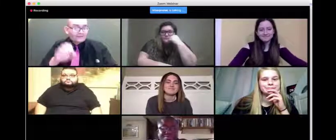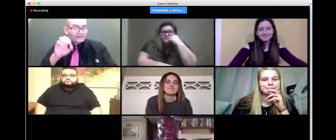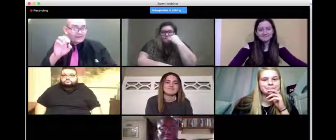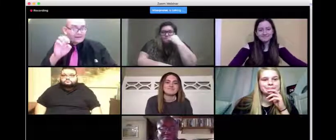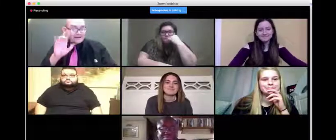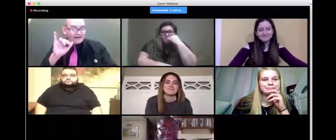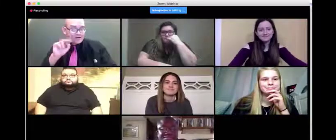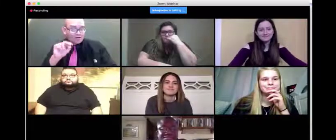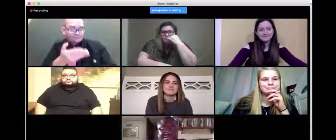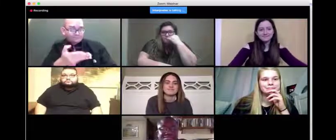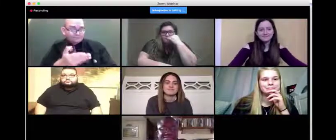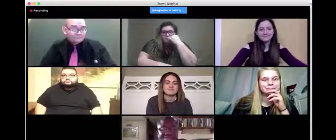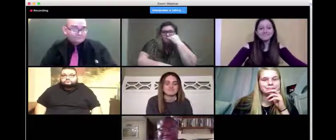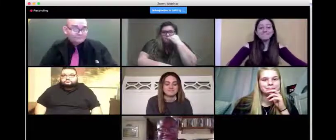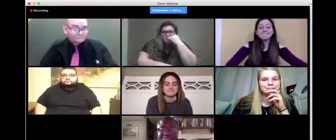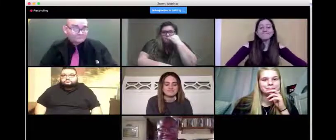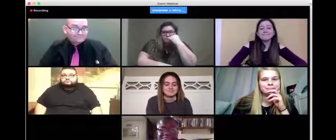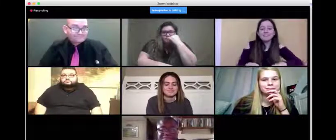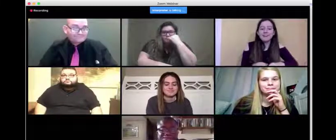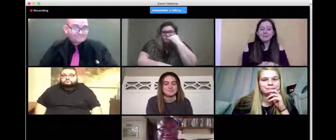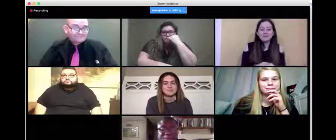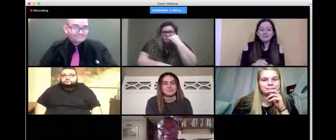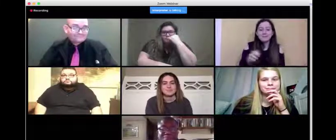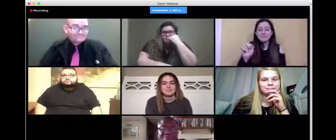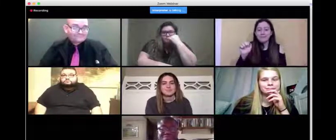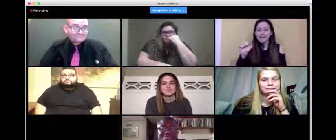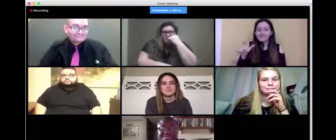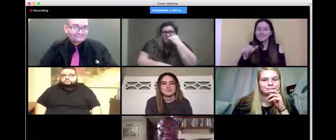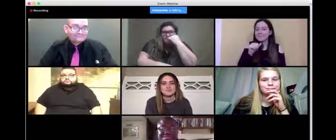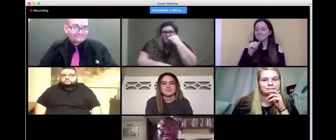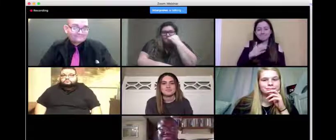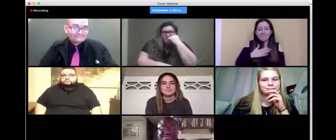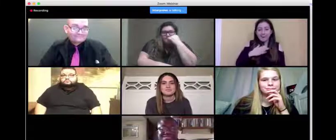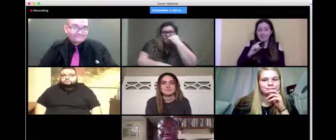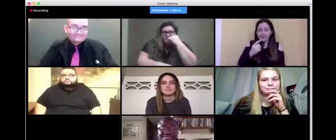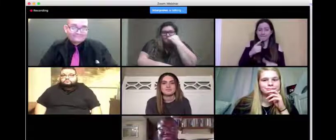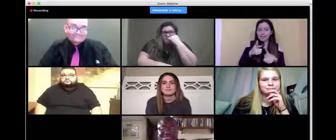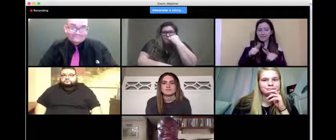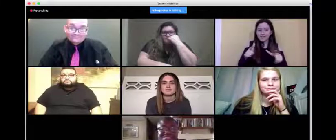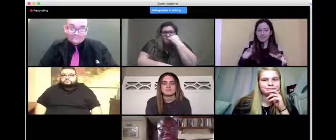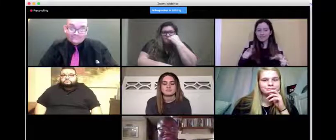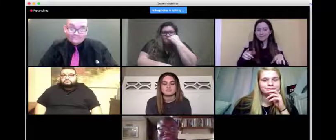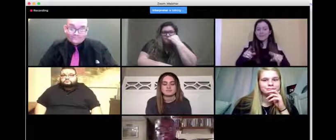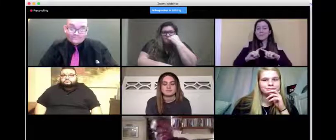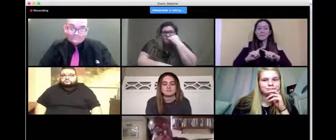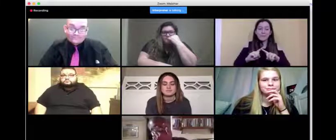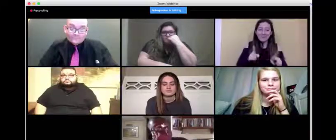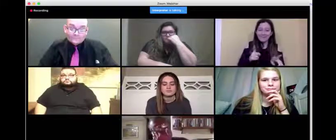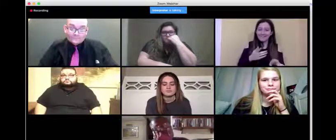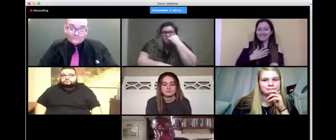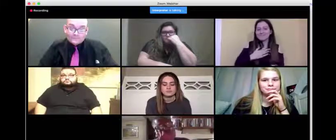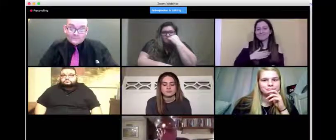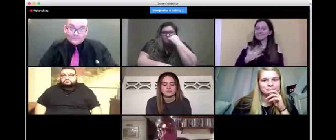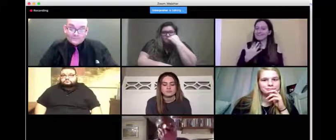ASL is not my first language, but it is my preferred language. I really love it.